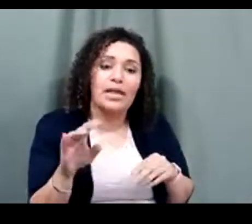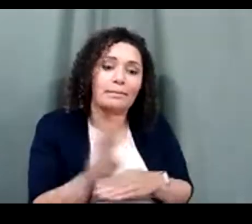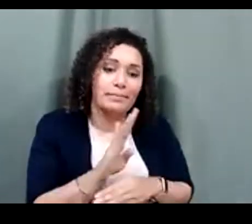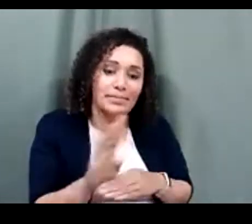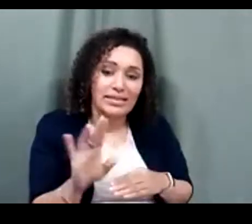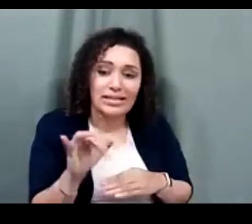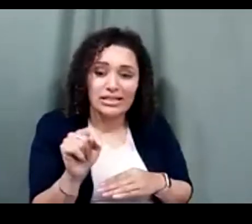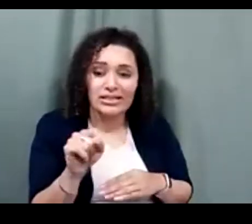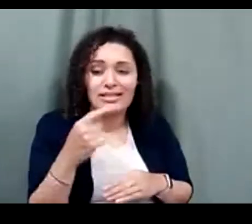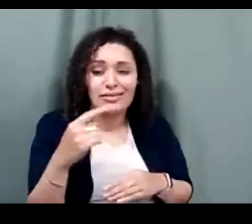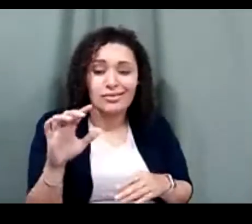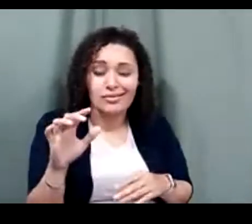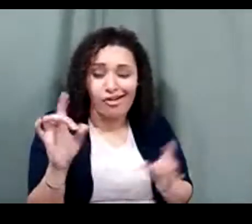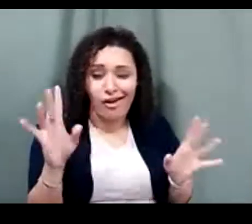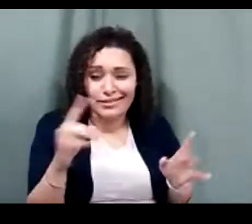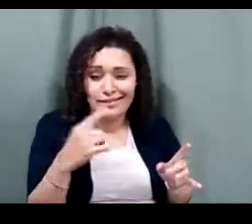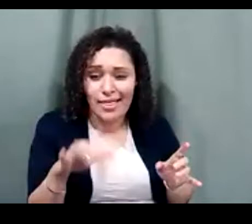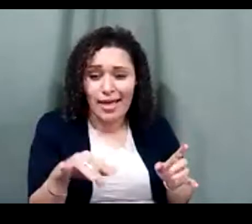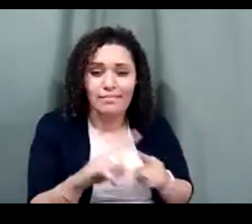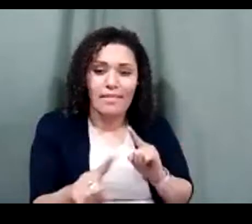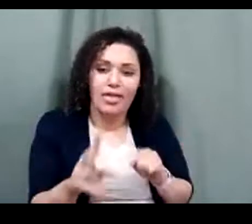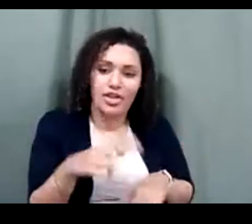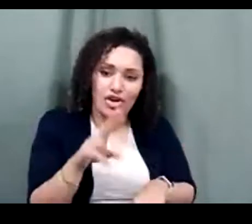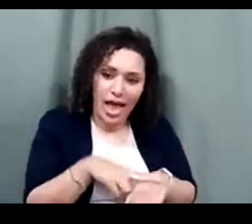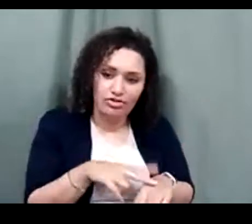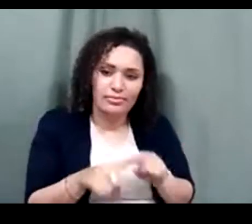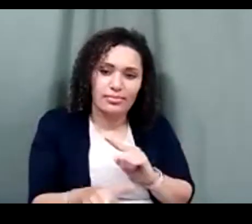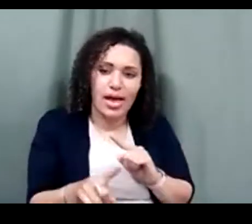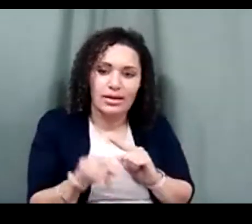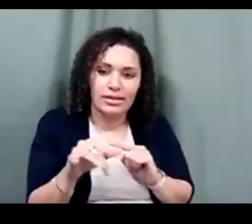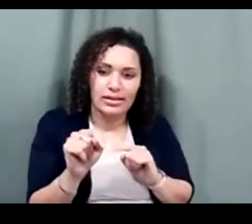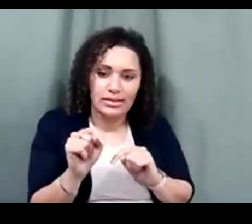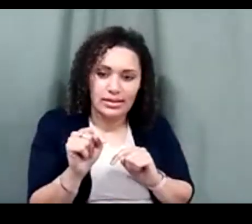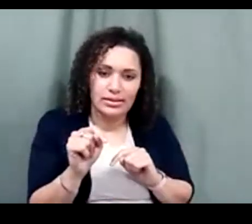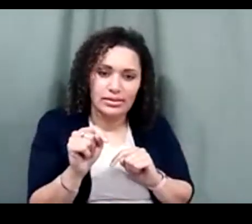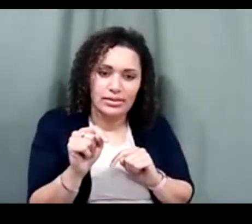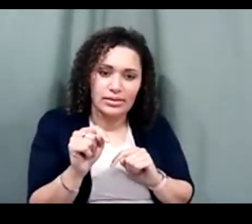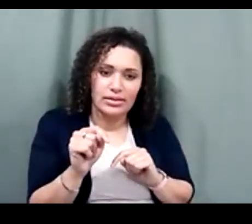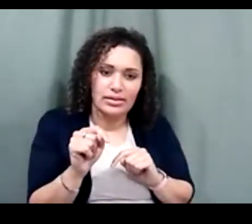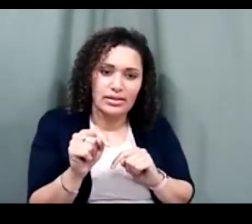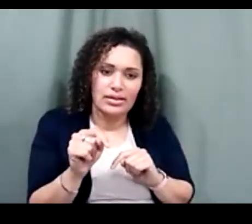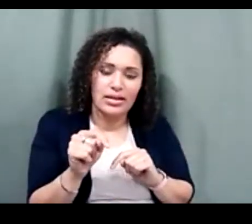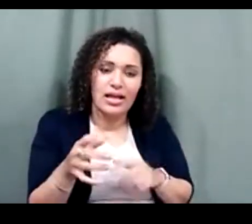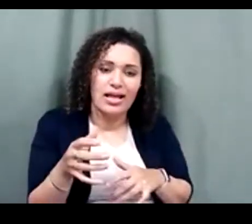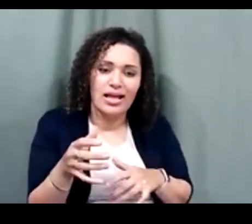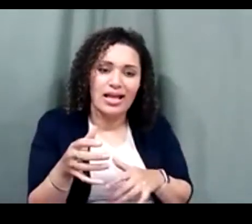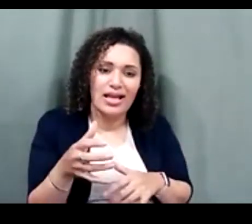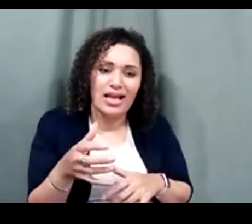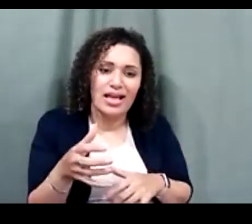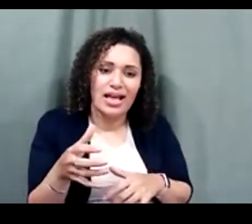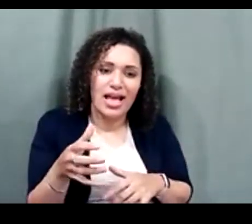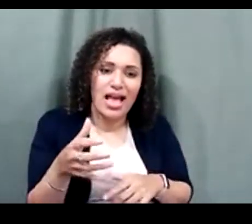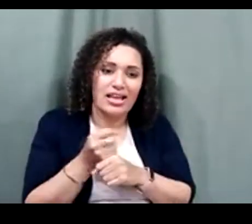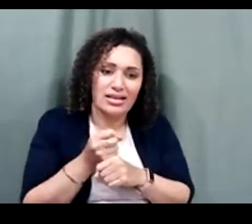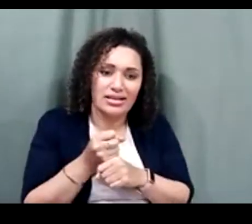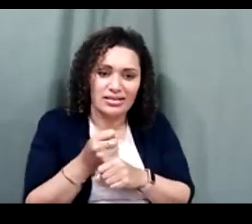awful to say commercial yeast, but they're all natural. They're just yeast that were were captured somewhere that someone noticed